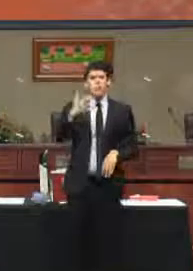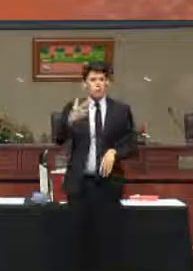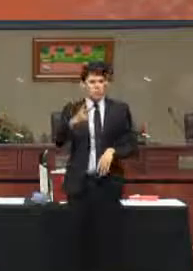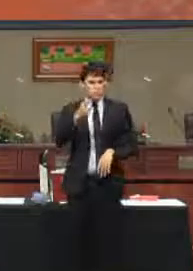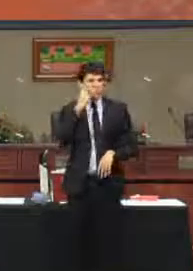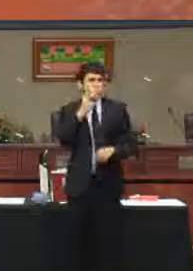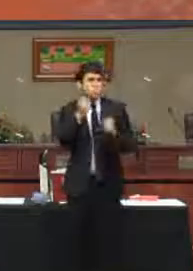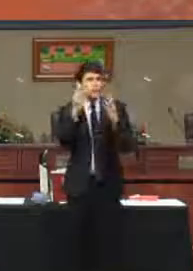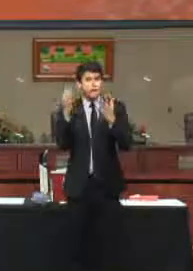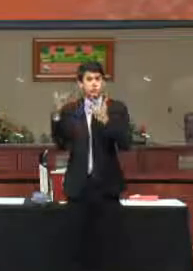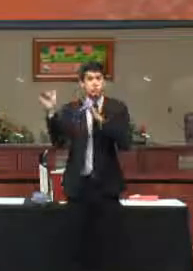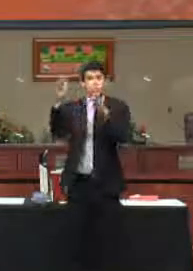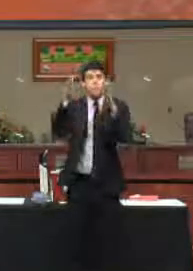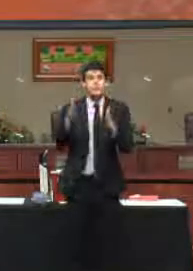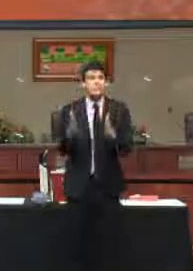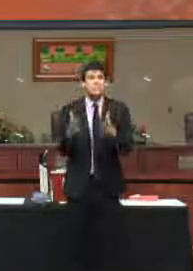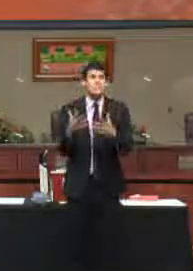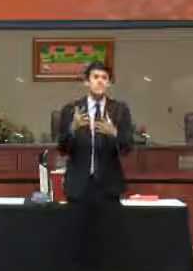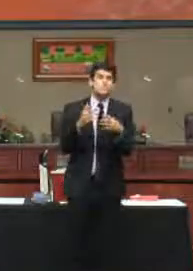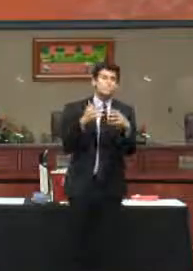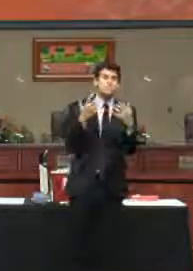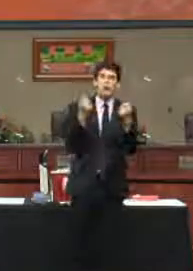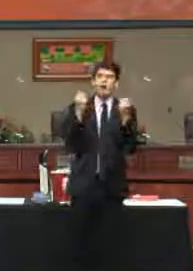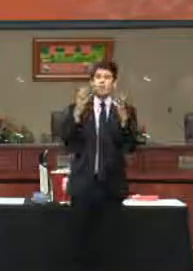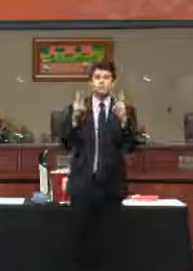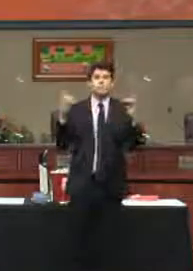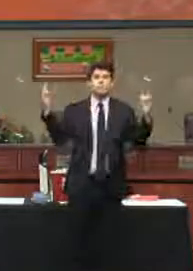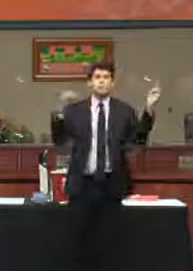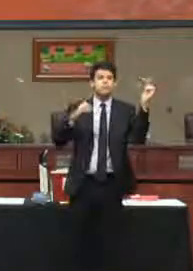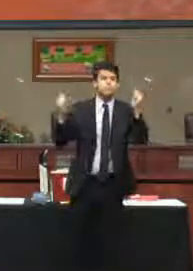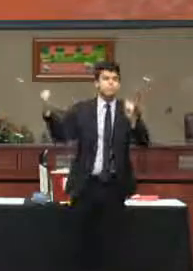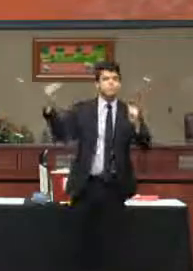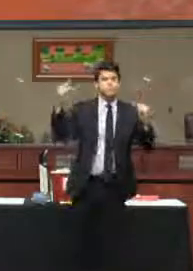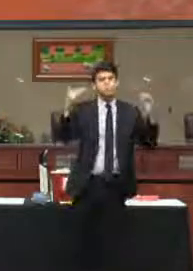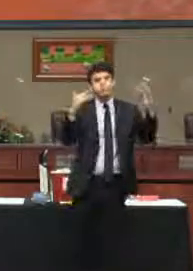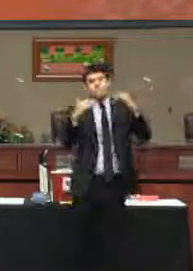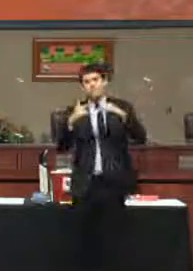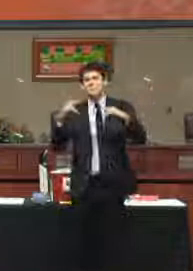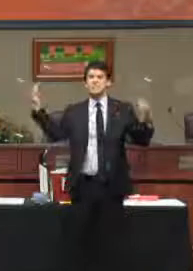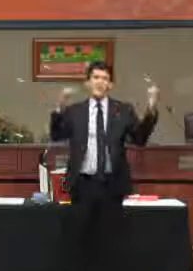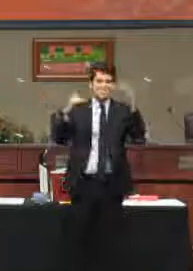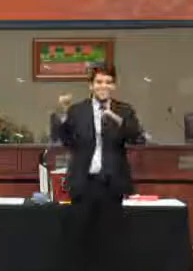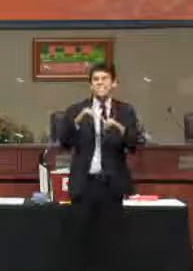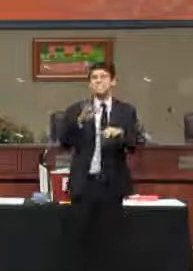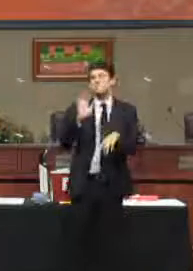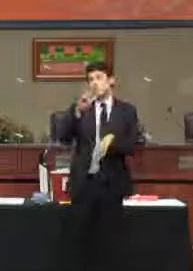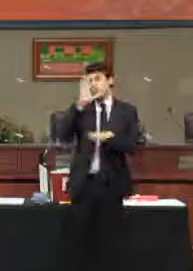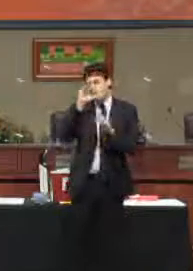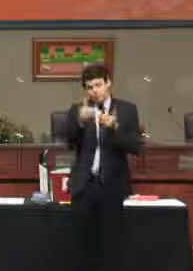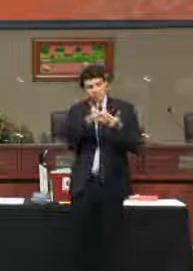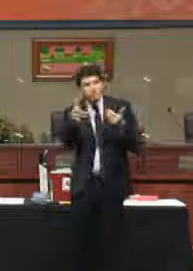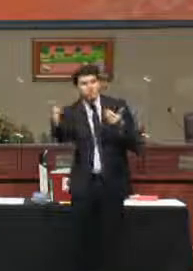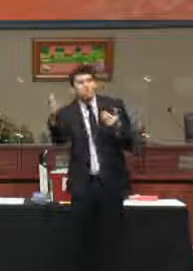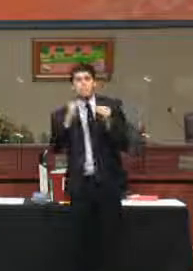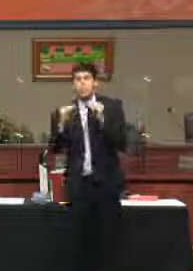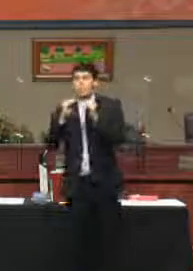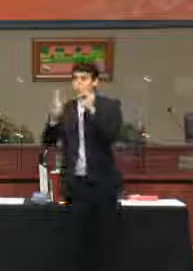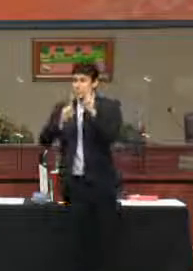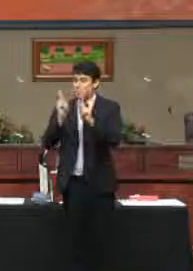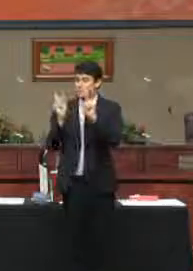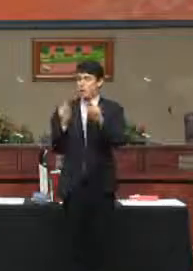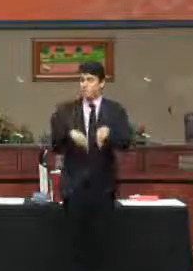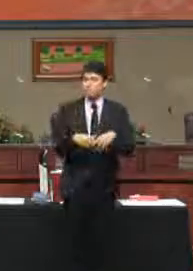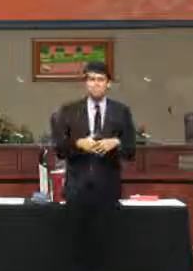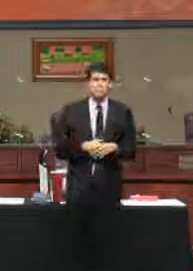traffic, so hopefully that will continue in the months to come. Longer term, I think